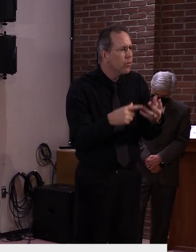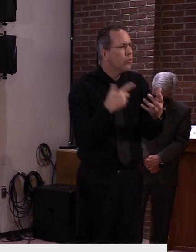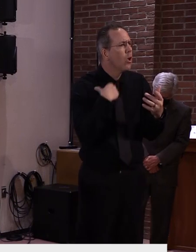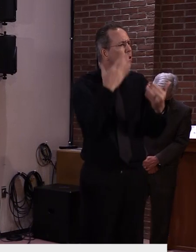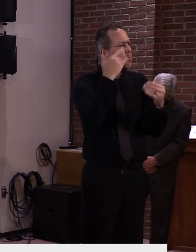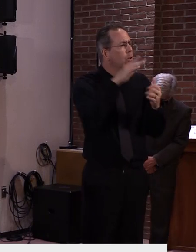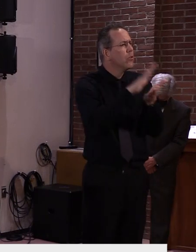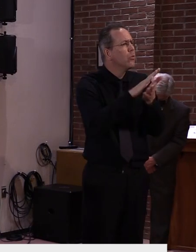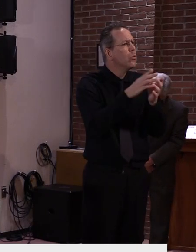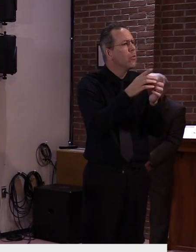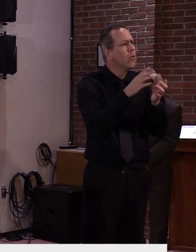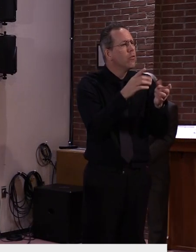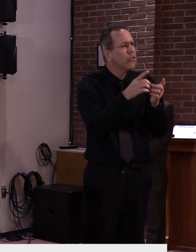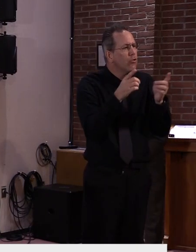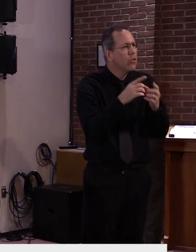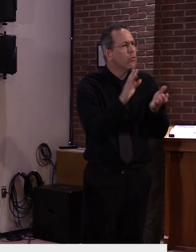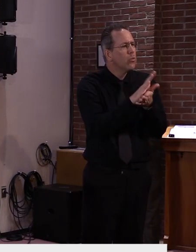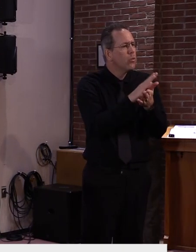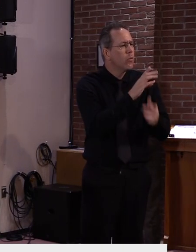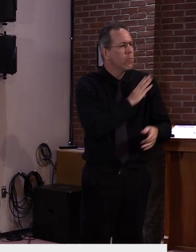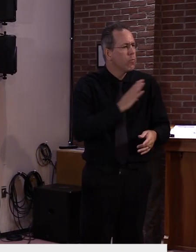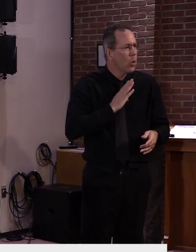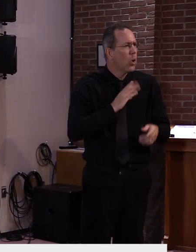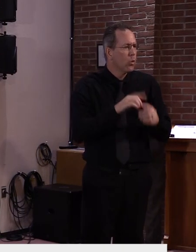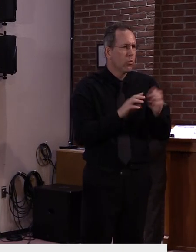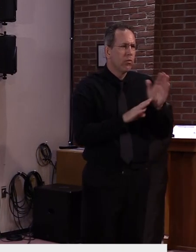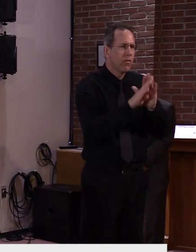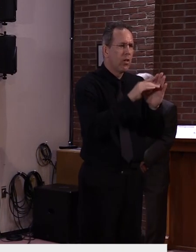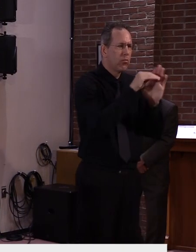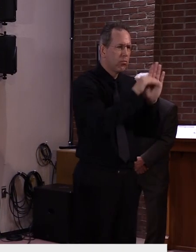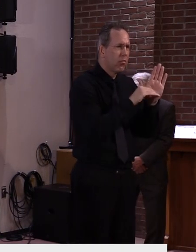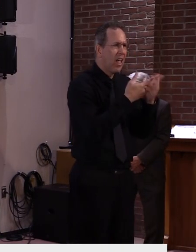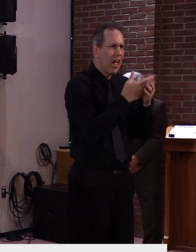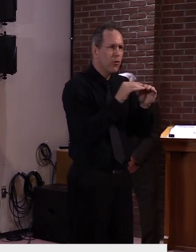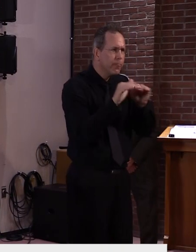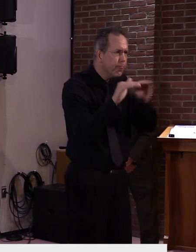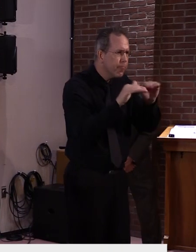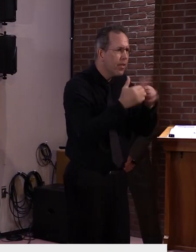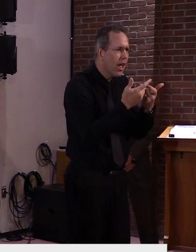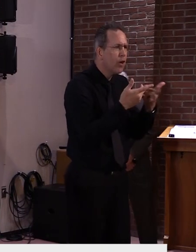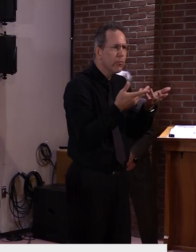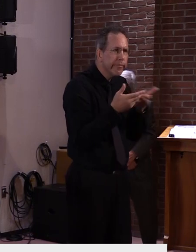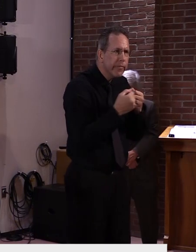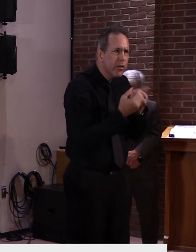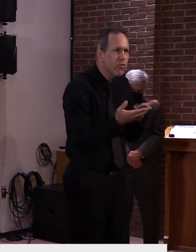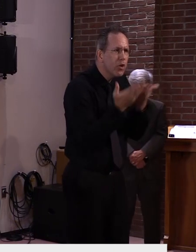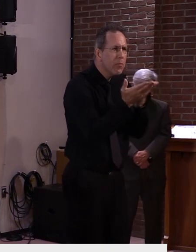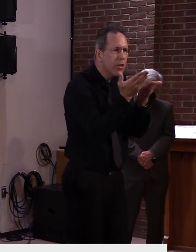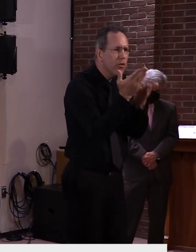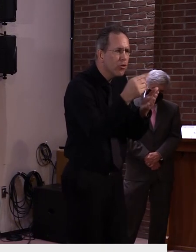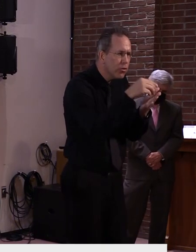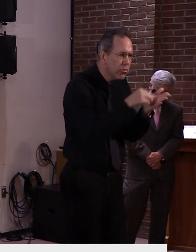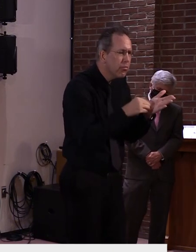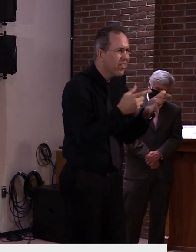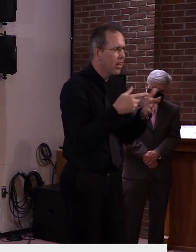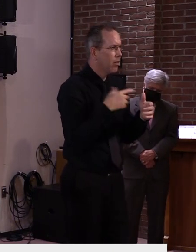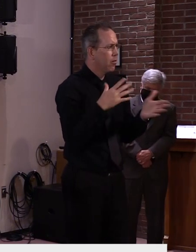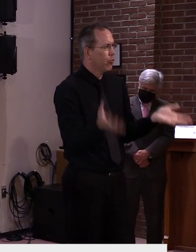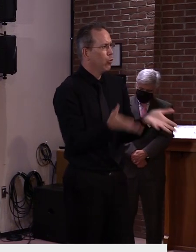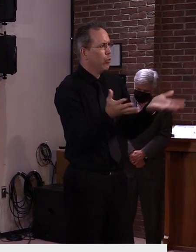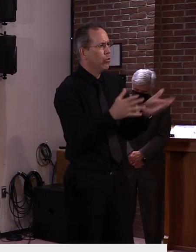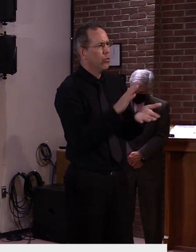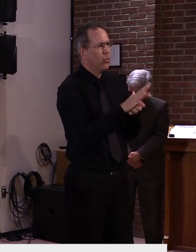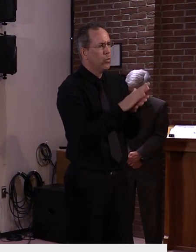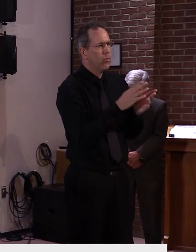students. We're putting those options in front of them, but that's based on my experience, how that conversation should unfold